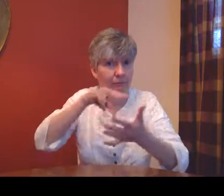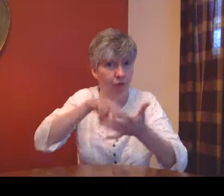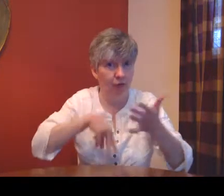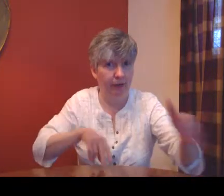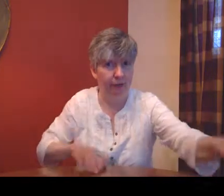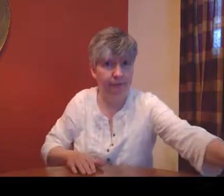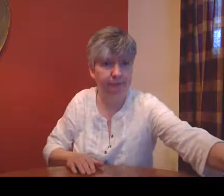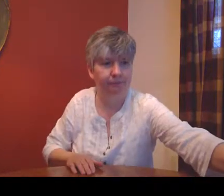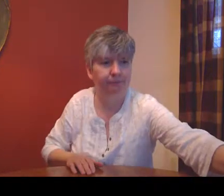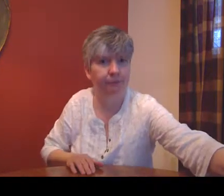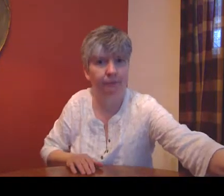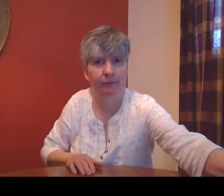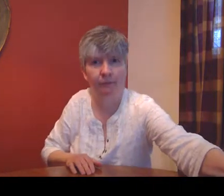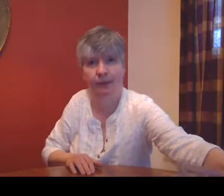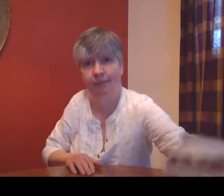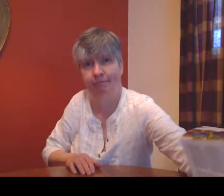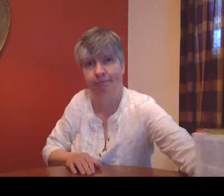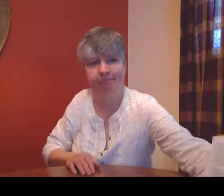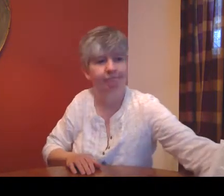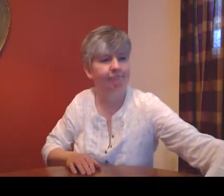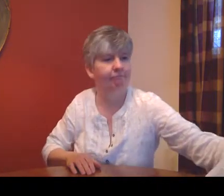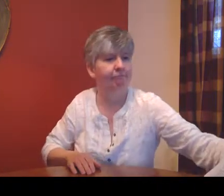Now I want to read you that story.